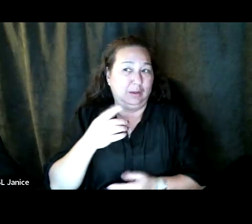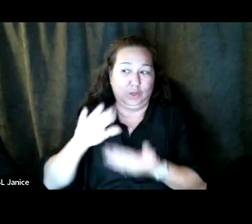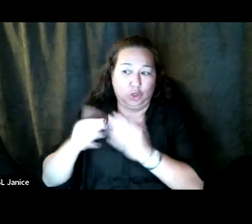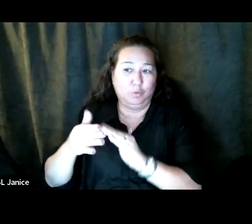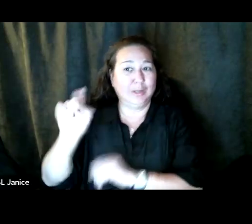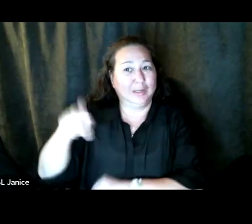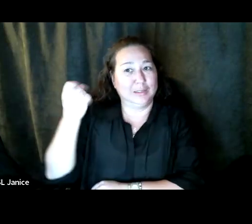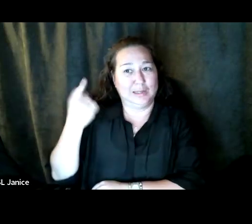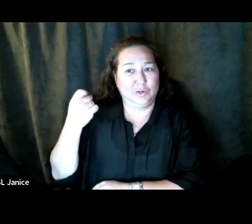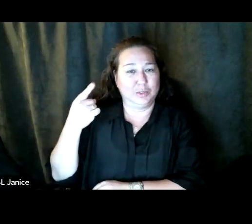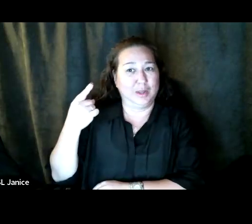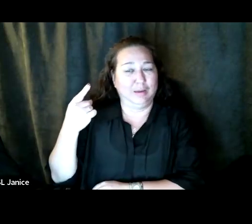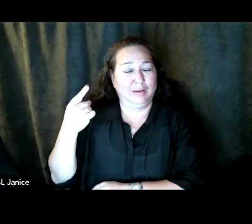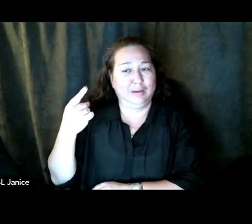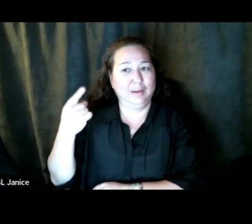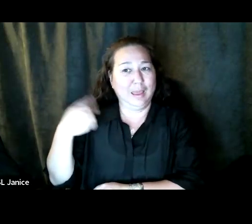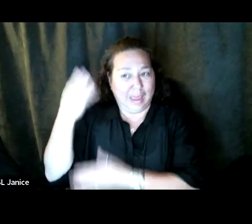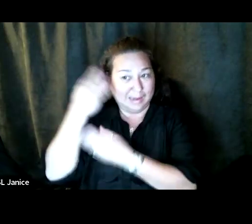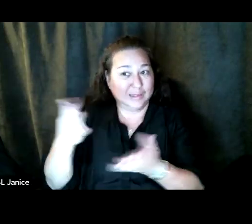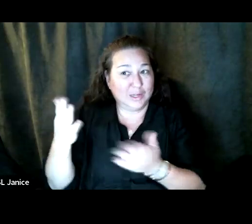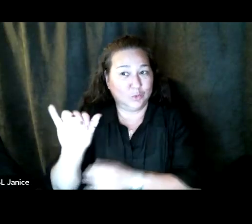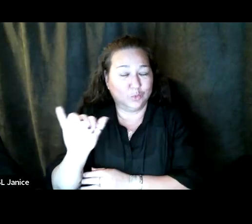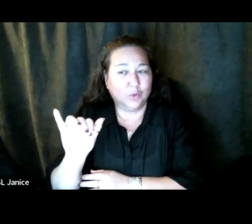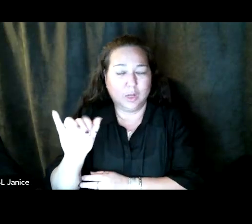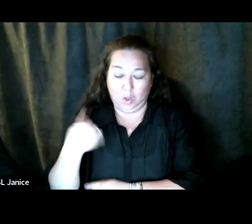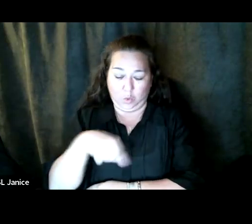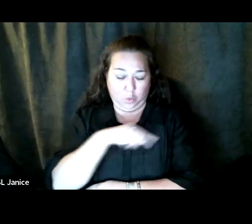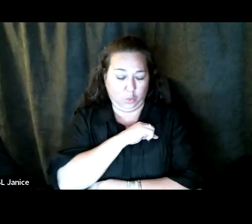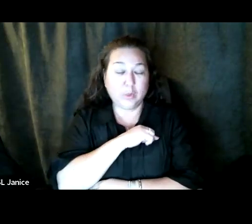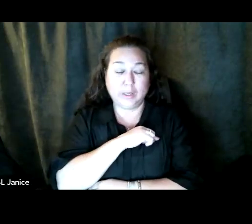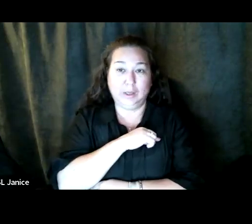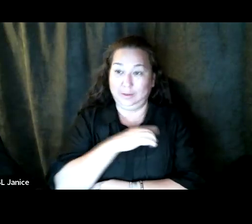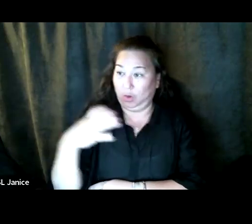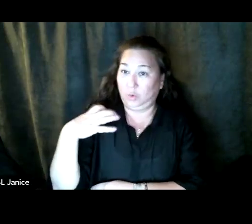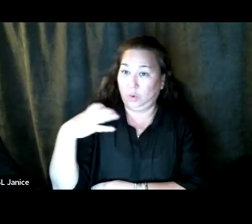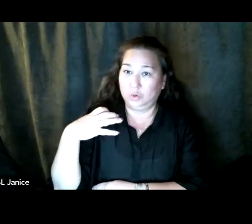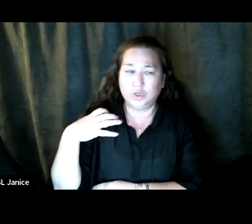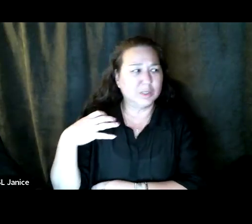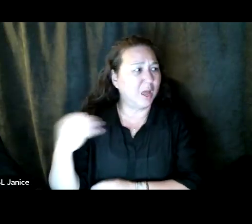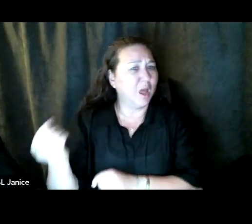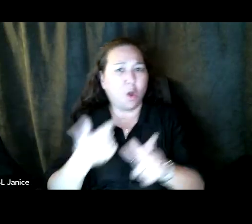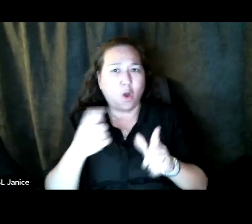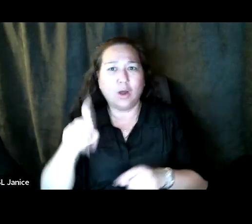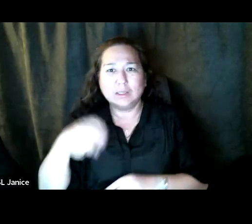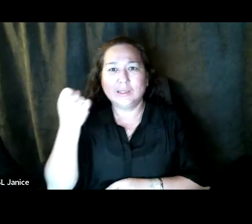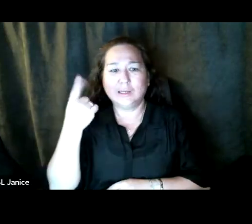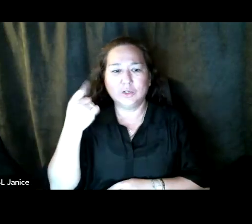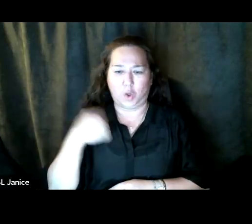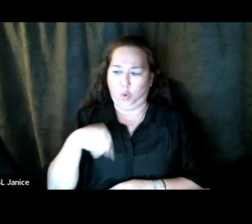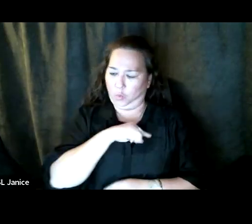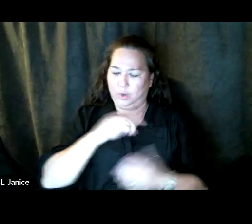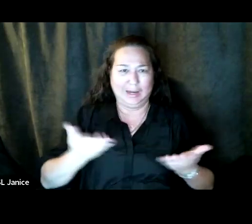we, as coaches and as people in Boston Public Schools, need to understand that we are here for the kids, and